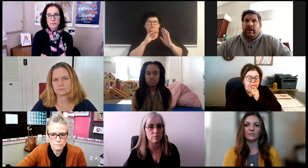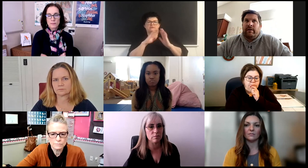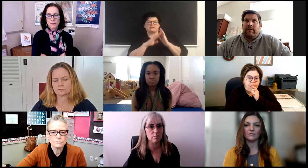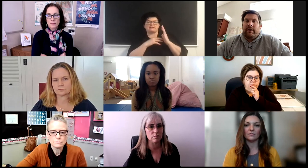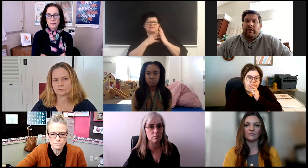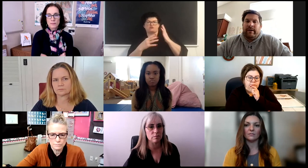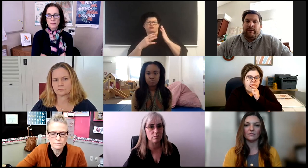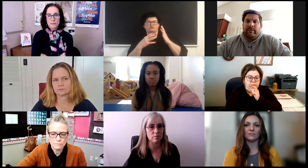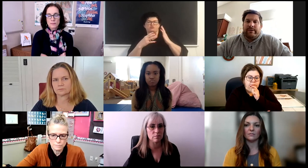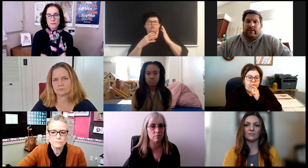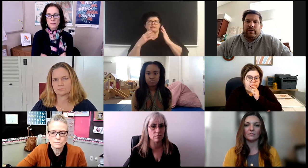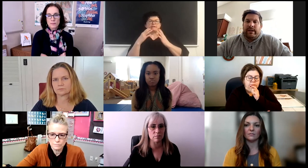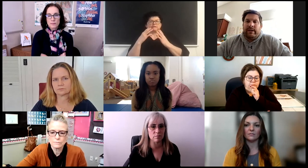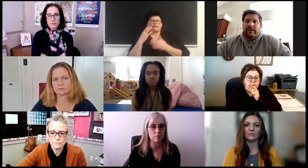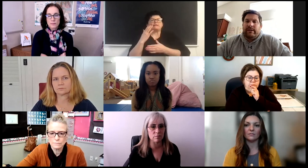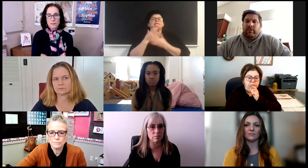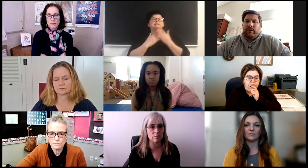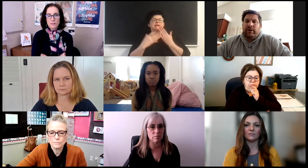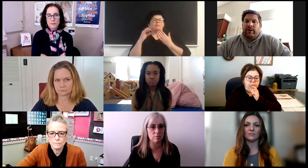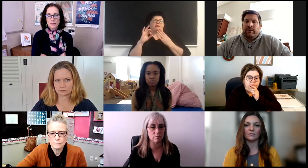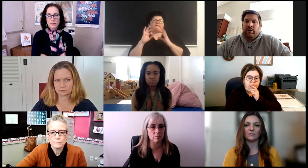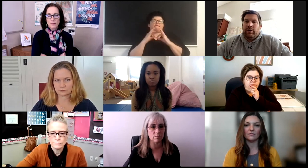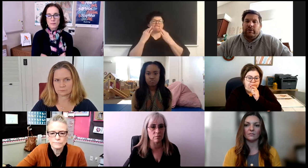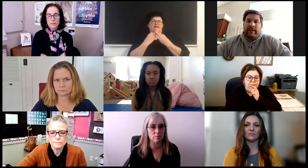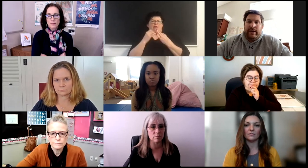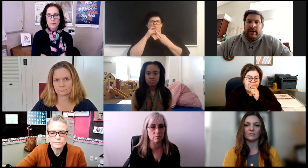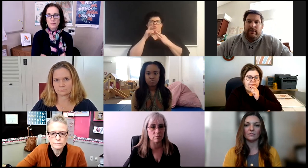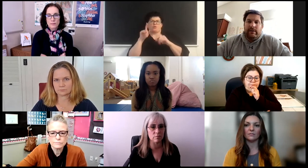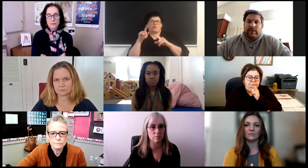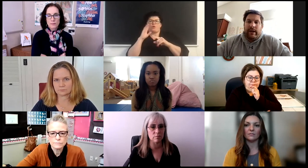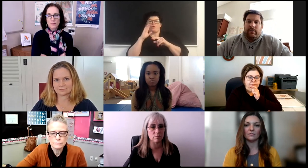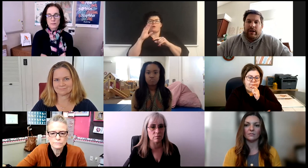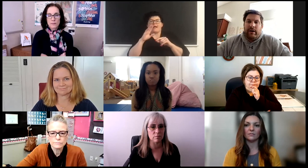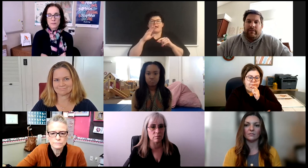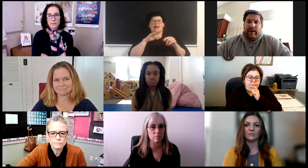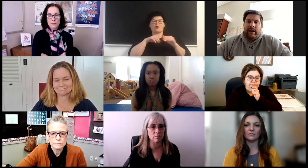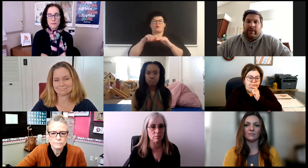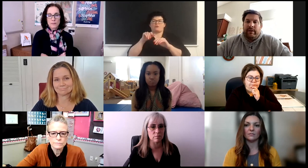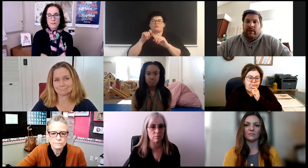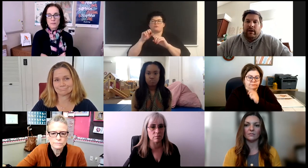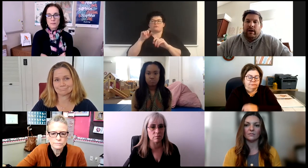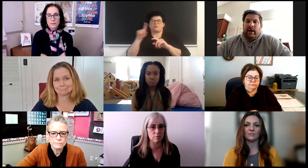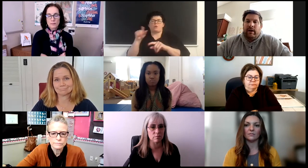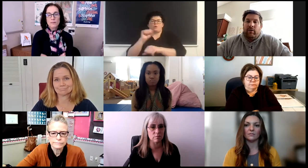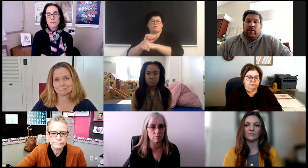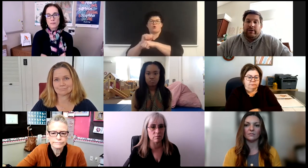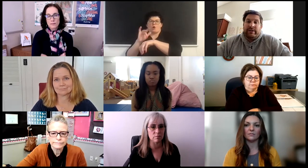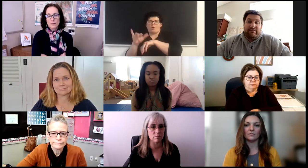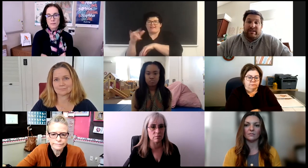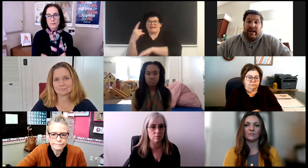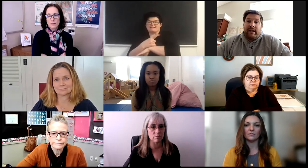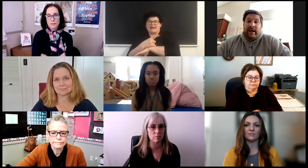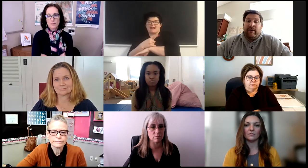some of our family members that were attending and stuff would go into work early that day so they could be off and be there, or